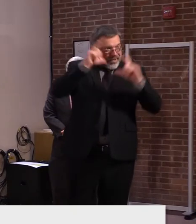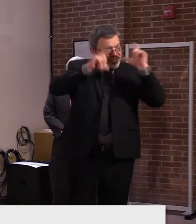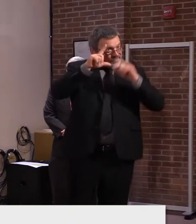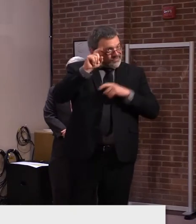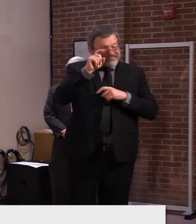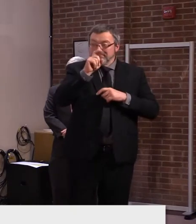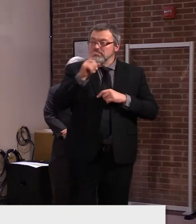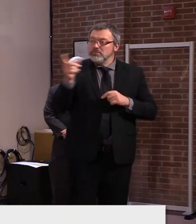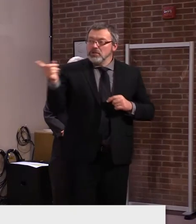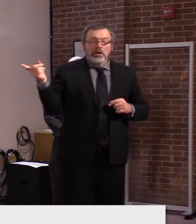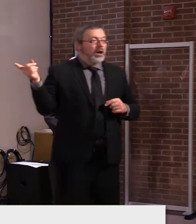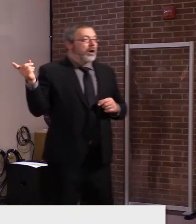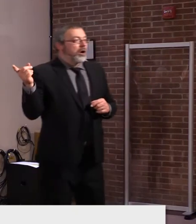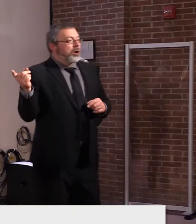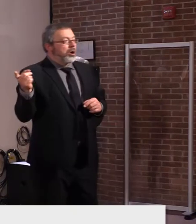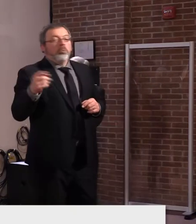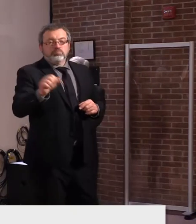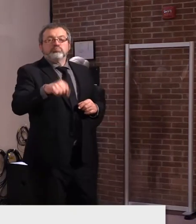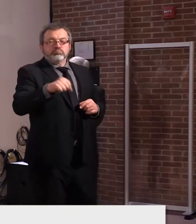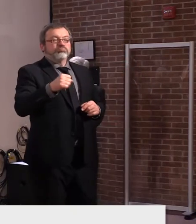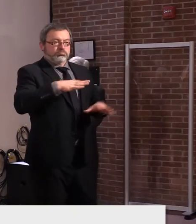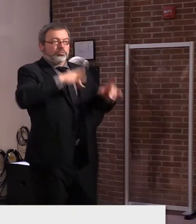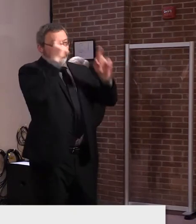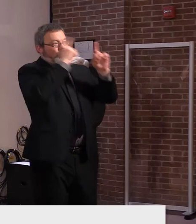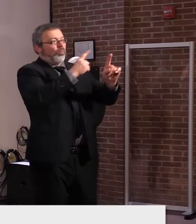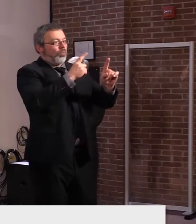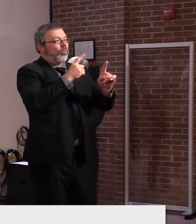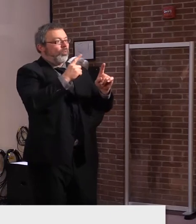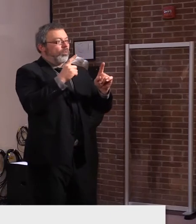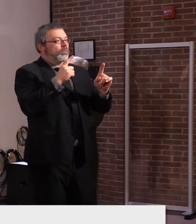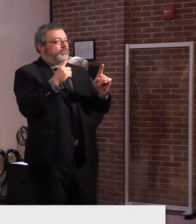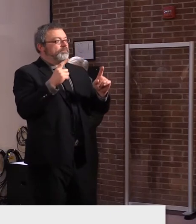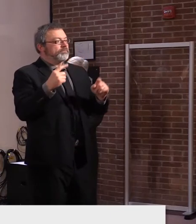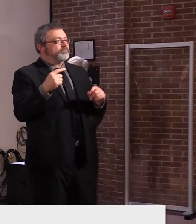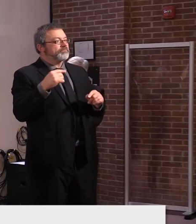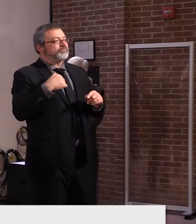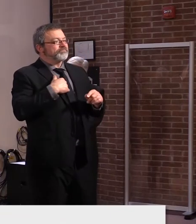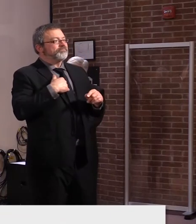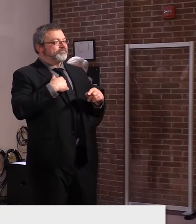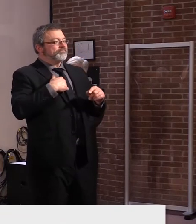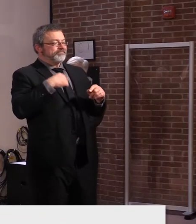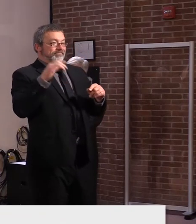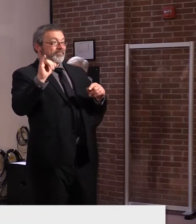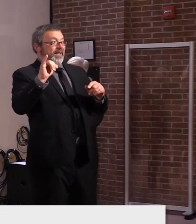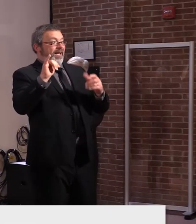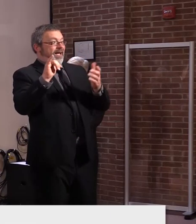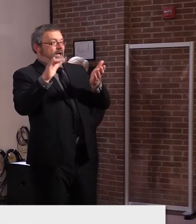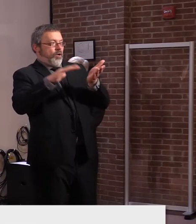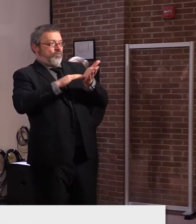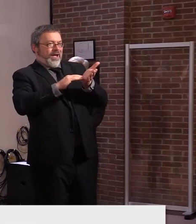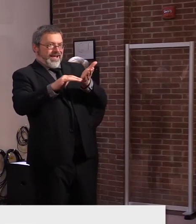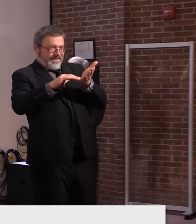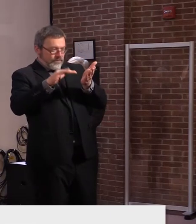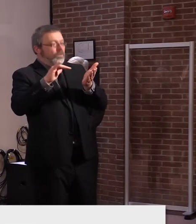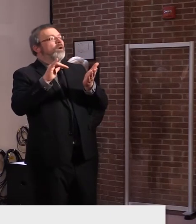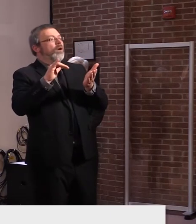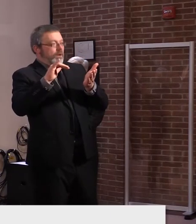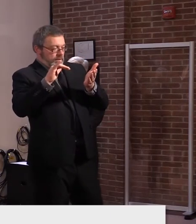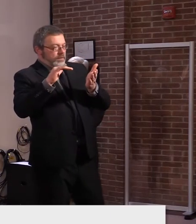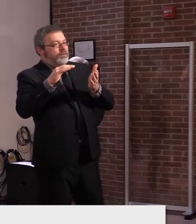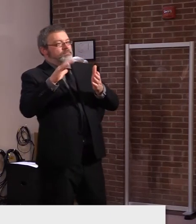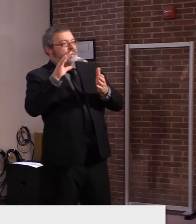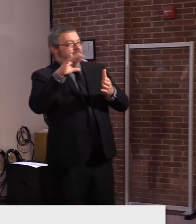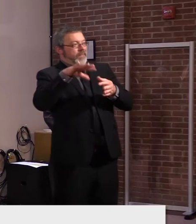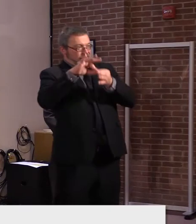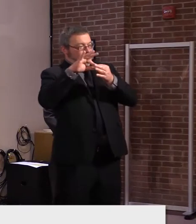the test on site in a school. There's some training issues that we have to address as well. But I think initially a lot of the conversation on operationalizing it